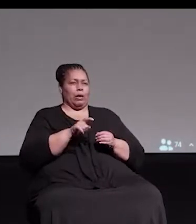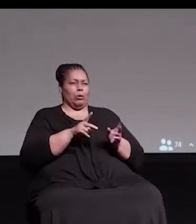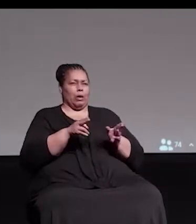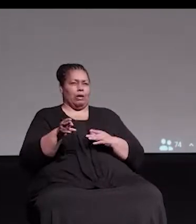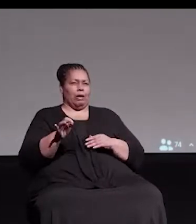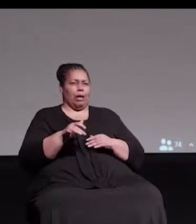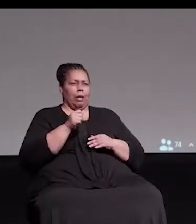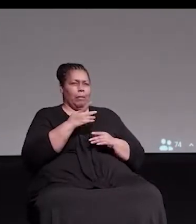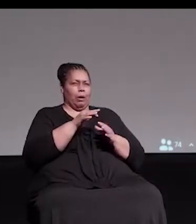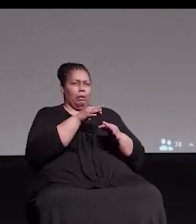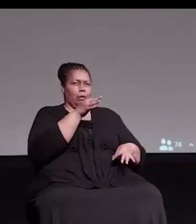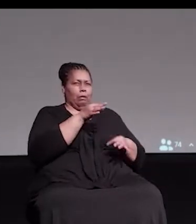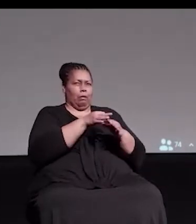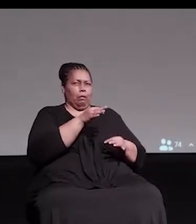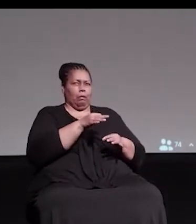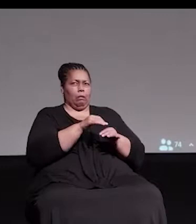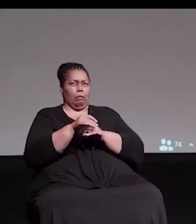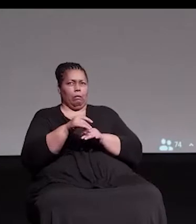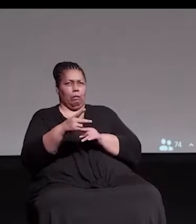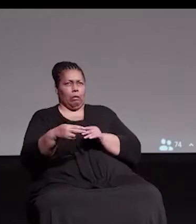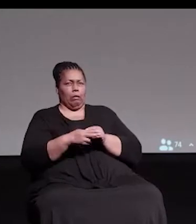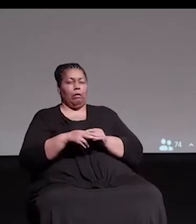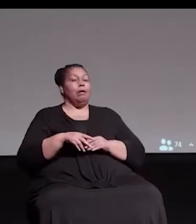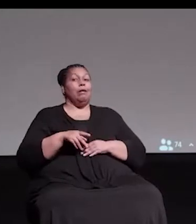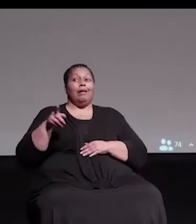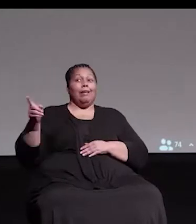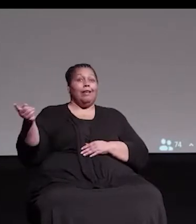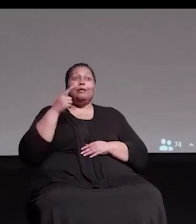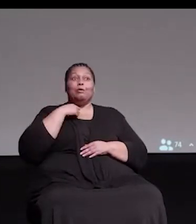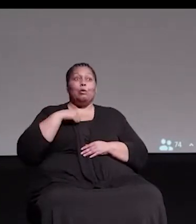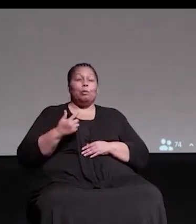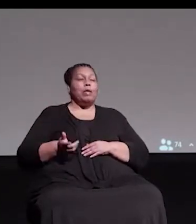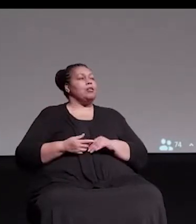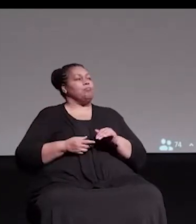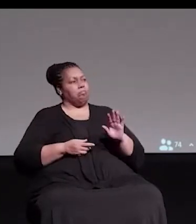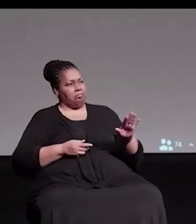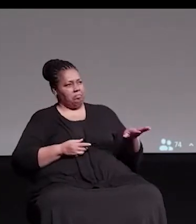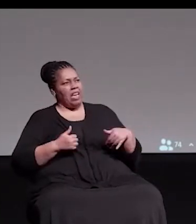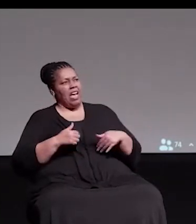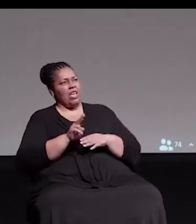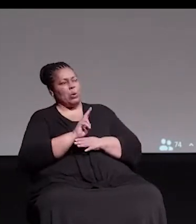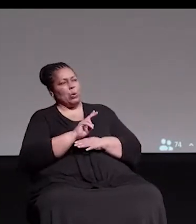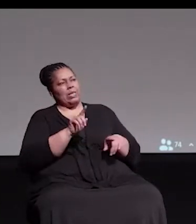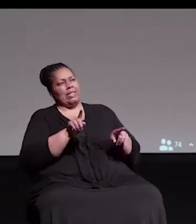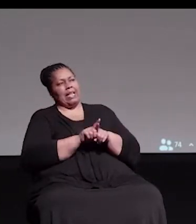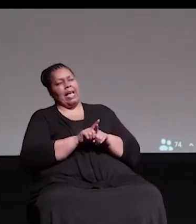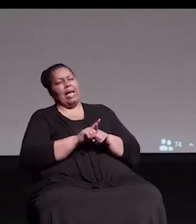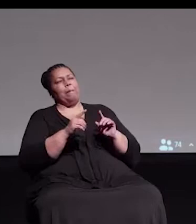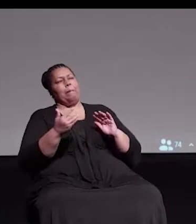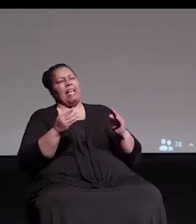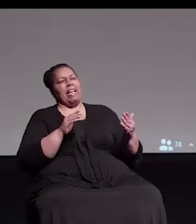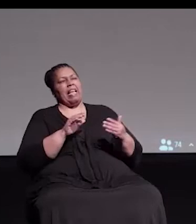this cluster, and then and that he said that he uses the same analogy